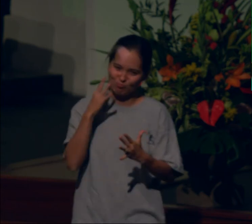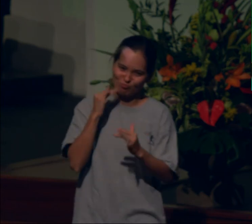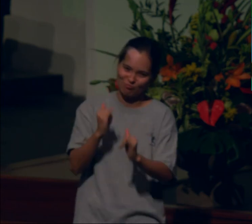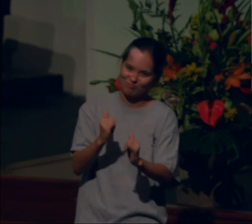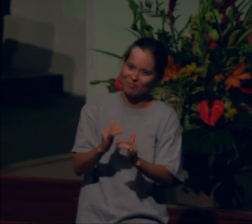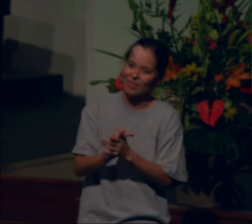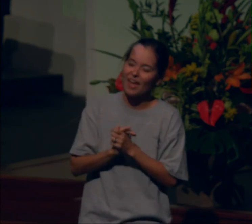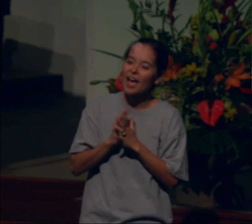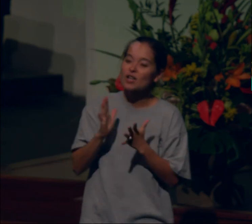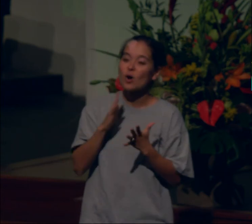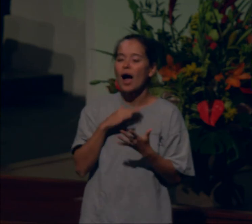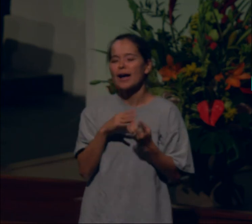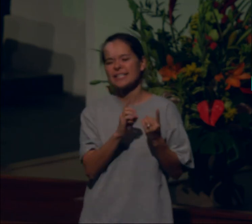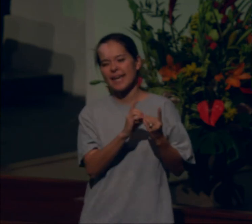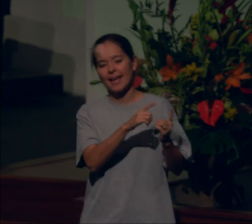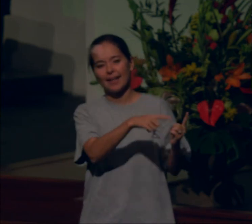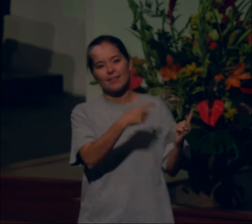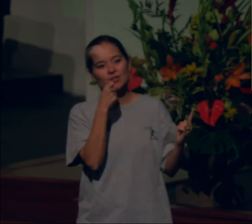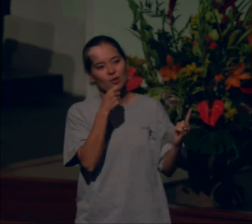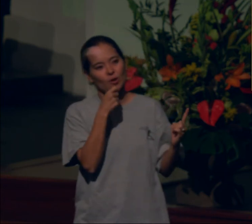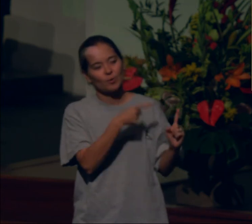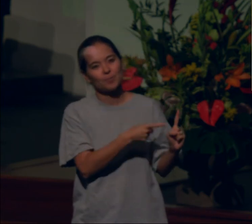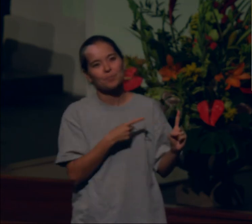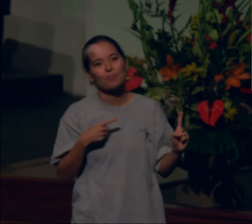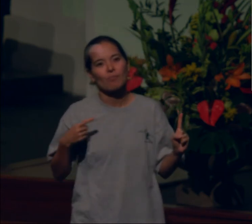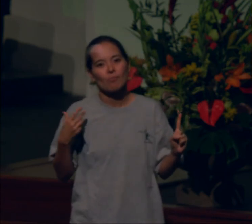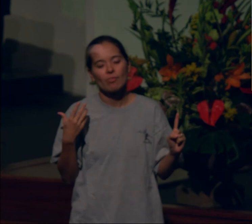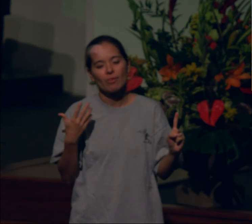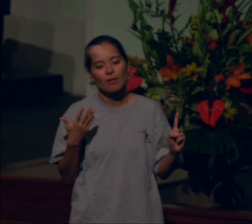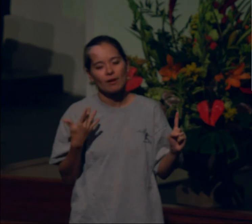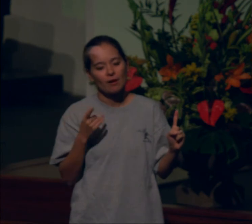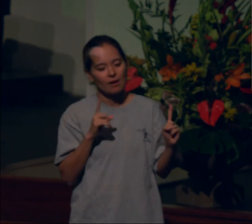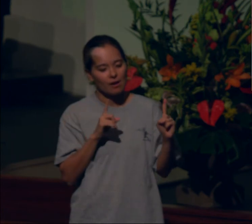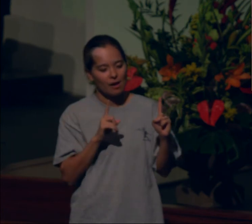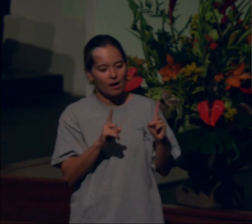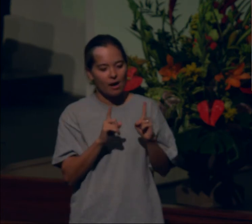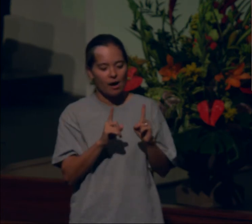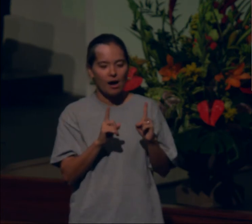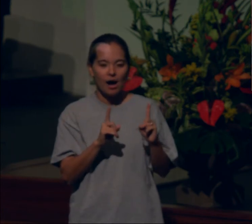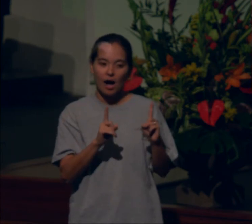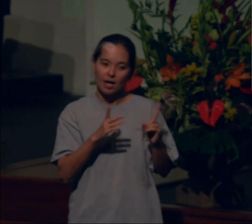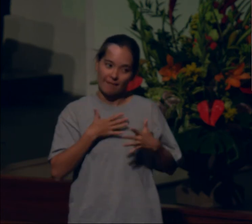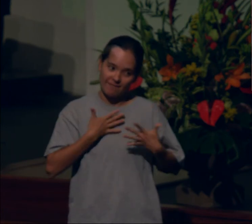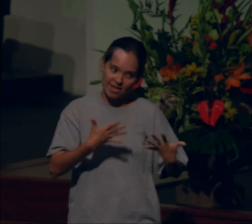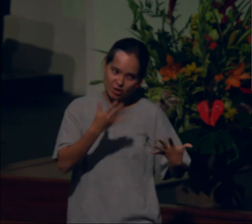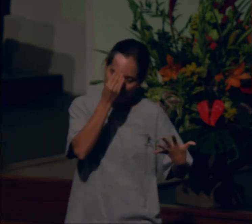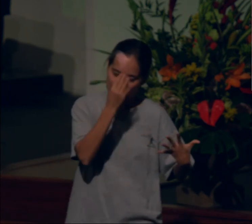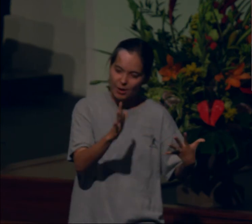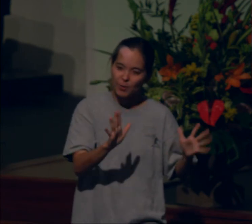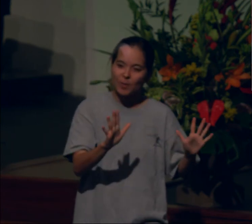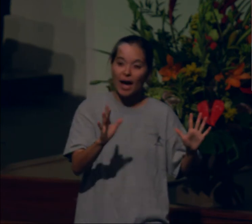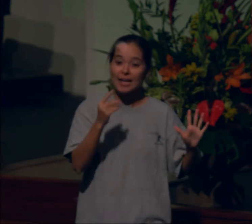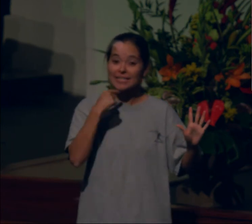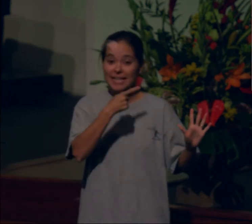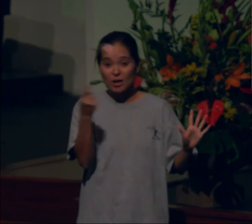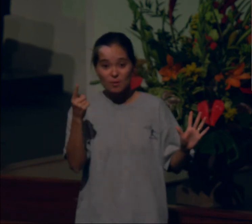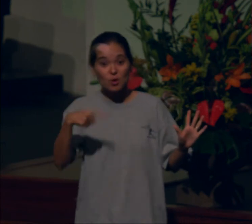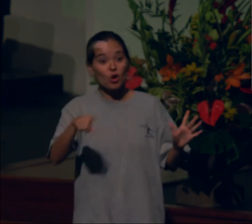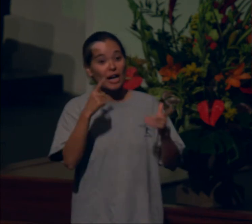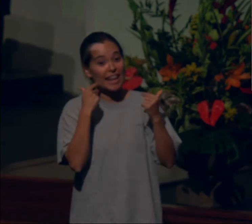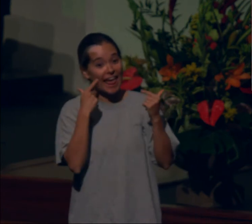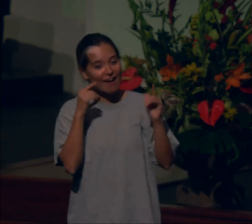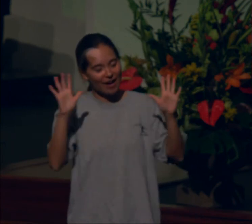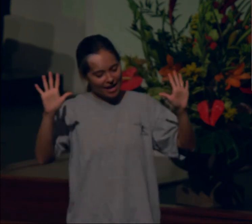And so I started dating this girl. And this is confessional, okay? I'm going to say something. You're going to laugh. I